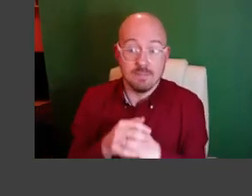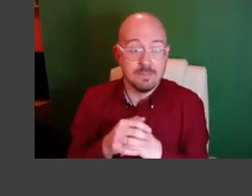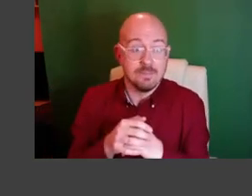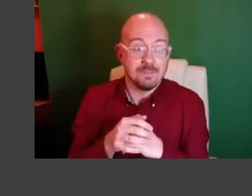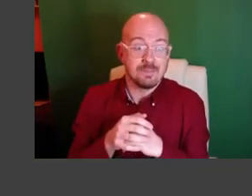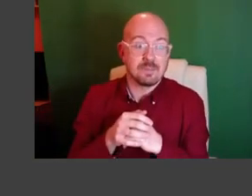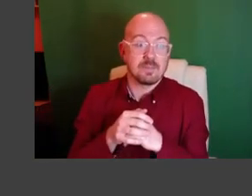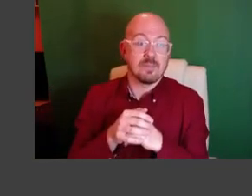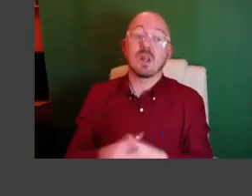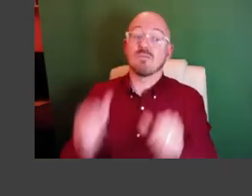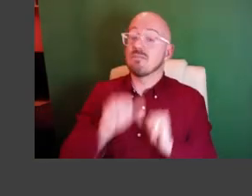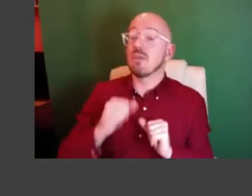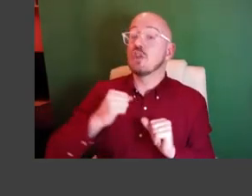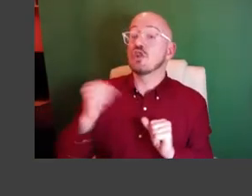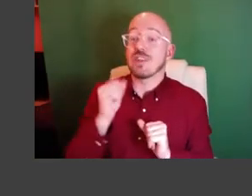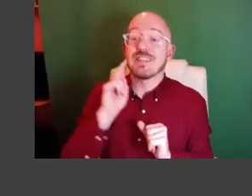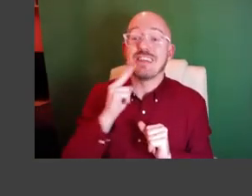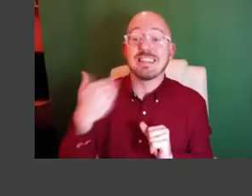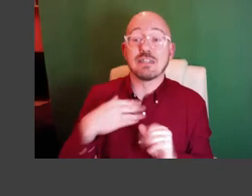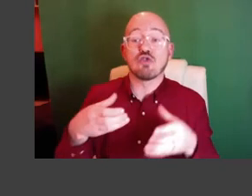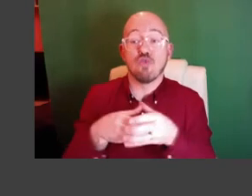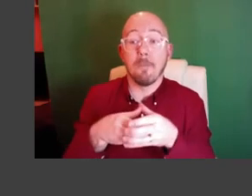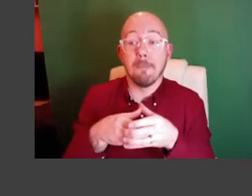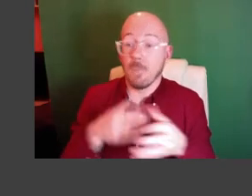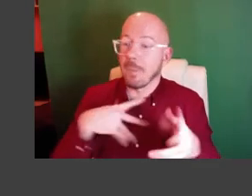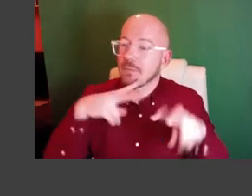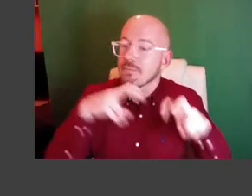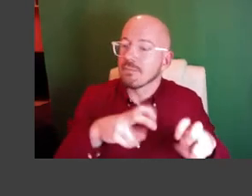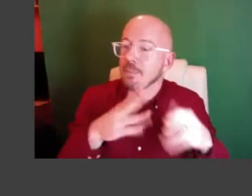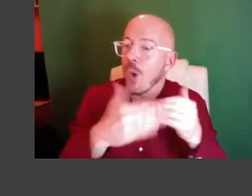University of Edinburgh, which again is significant progress.